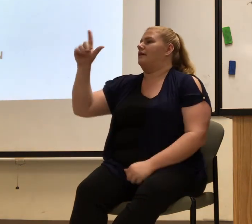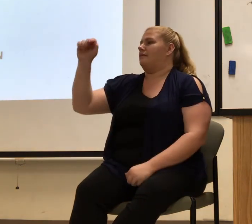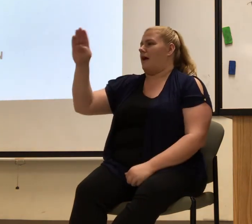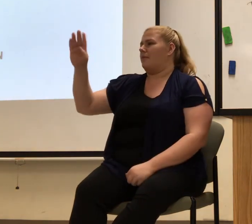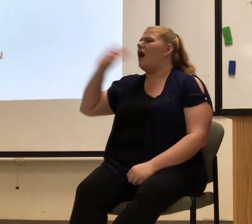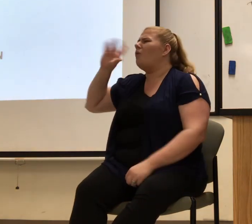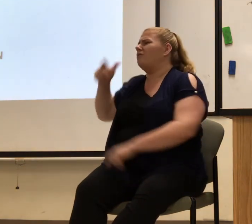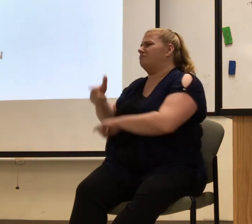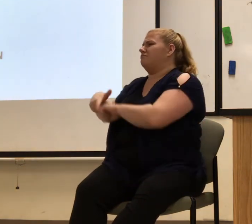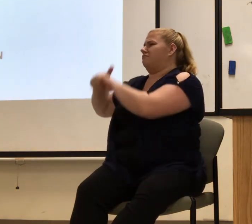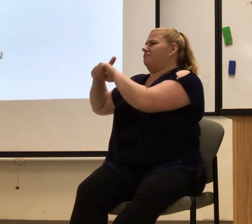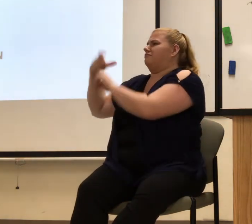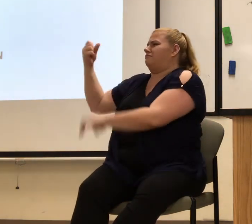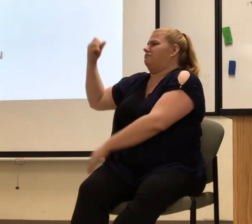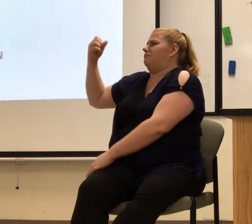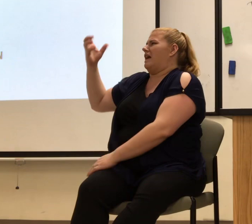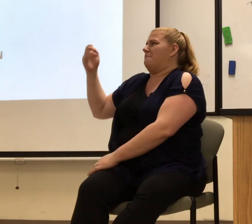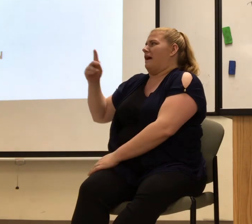later.